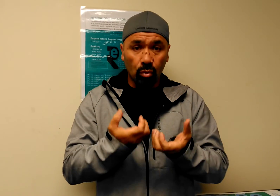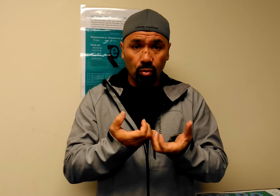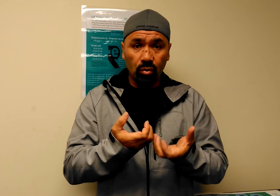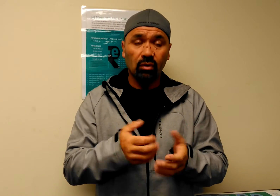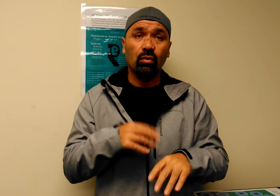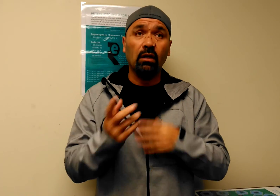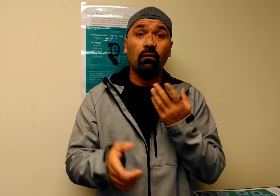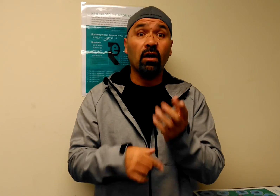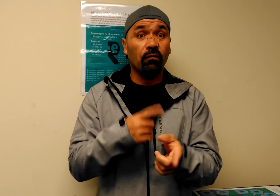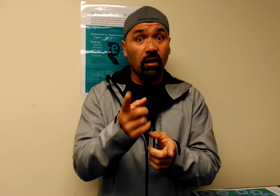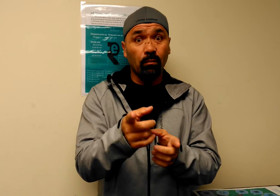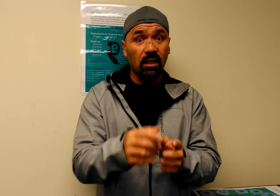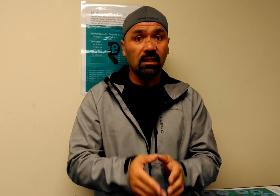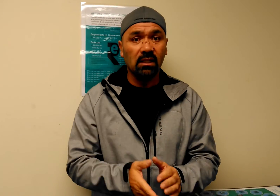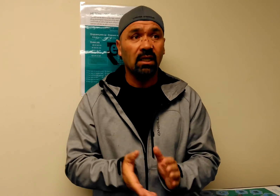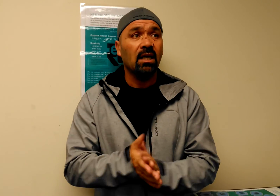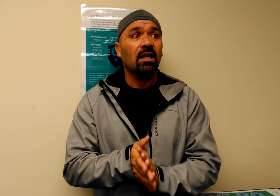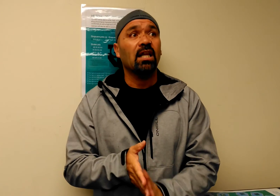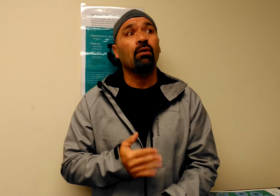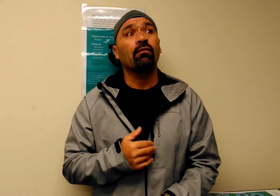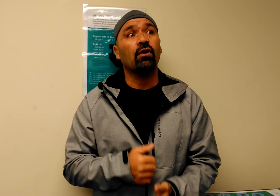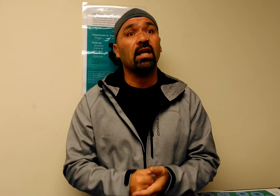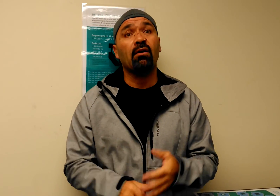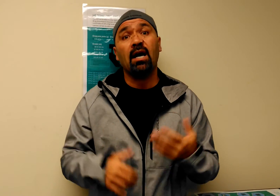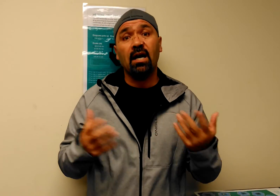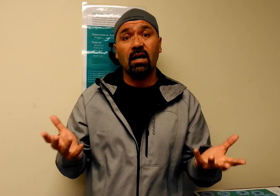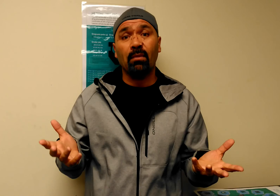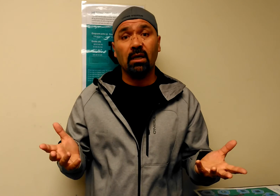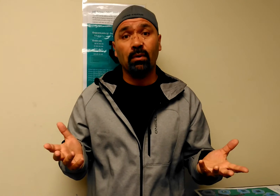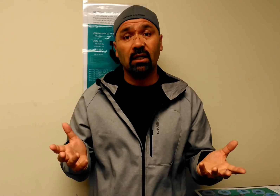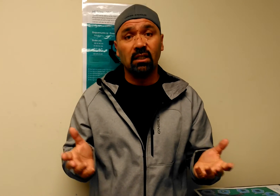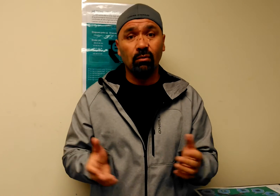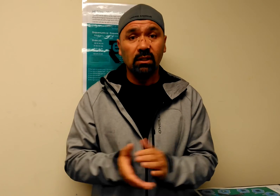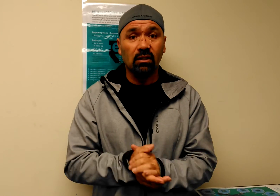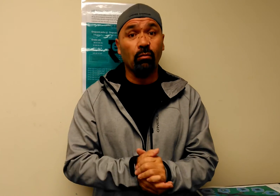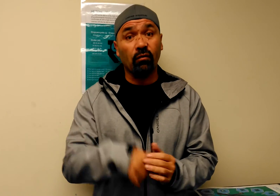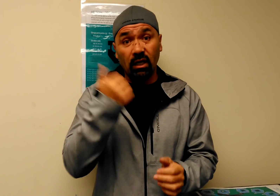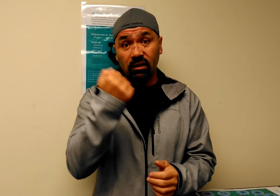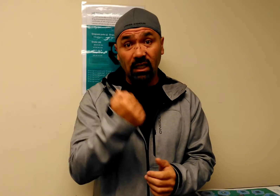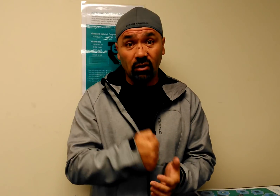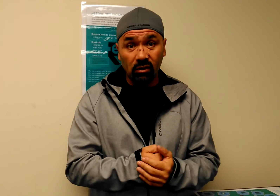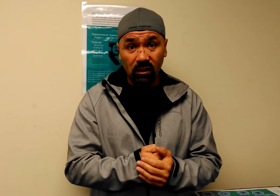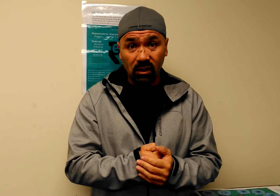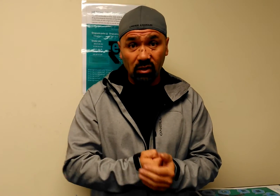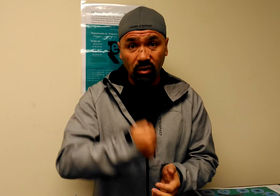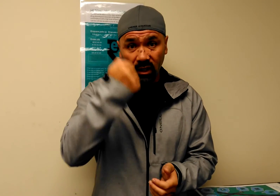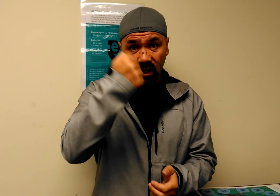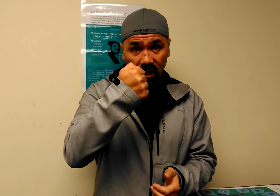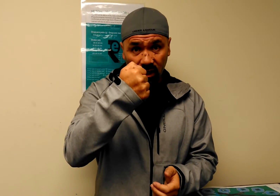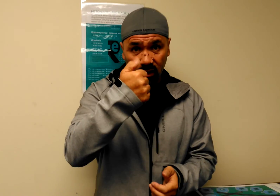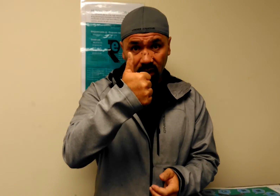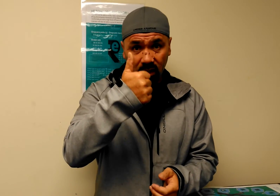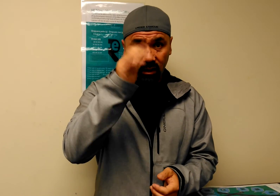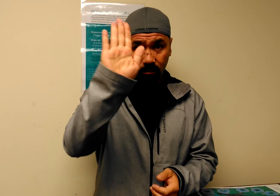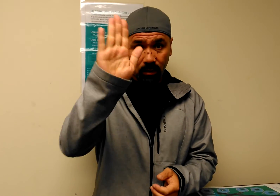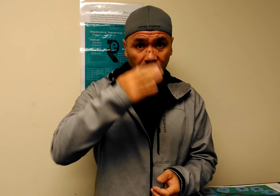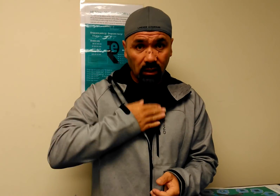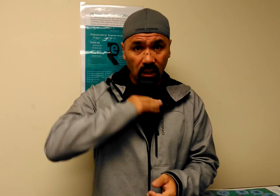u. 25 vowel blends. Now we've got our ahaka mana paratawas. Oh, we've got our 10 consonants, sorry. H, k, m, n,